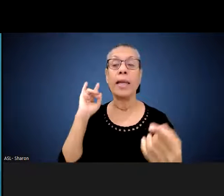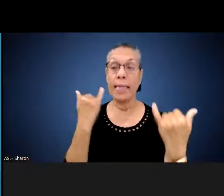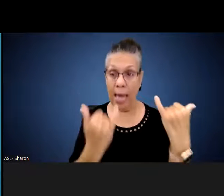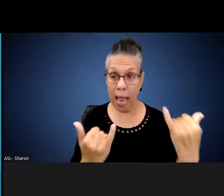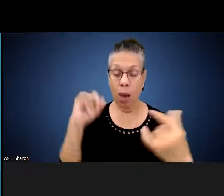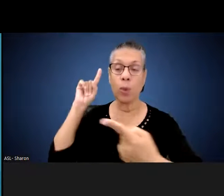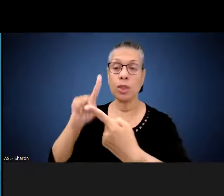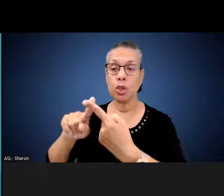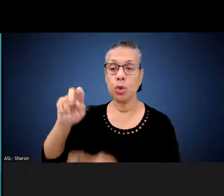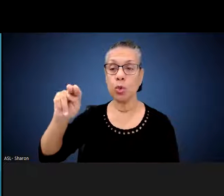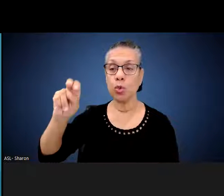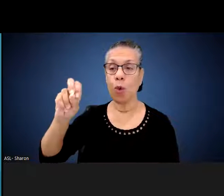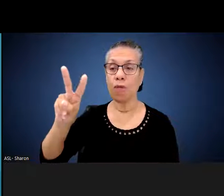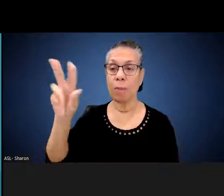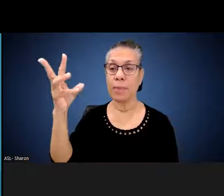16th.